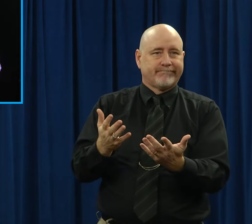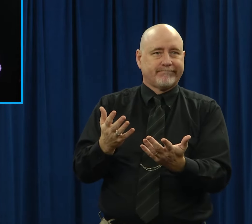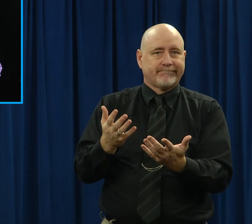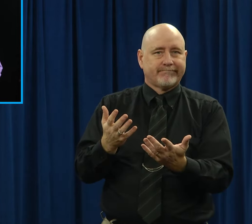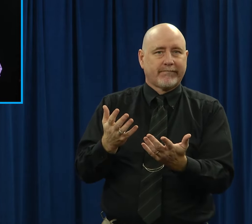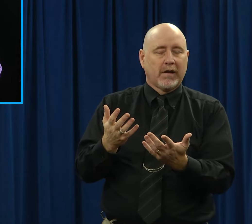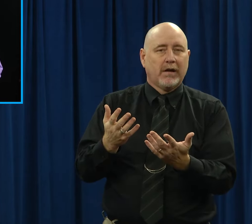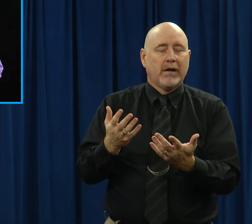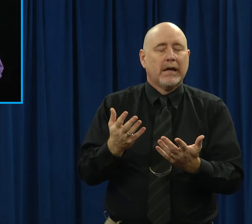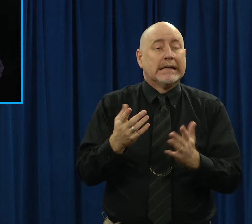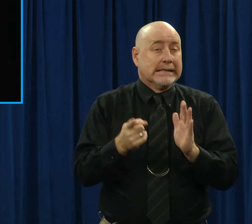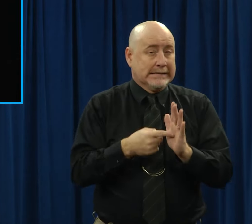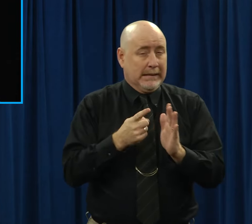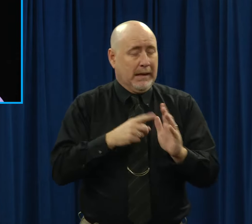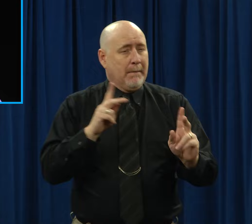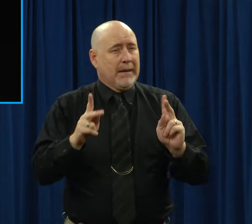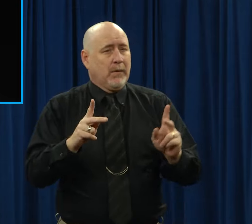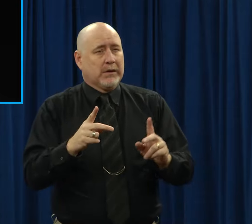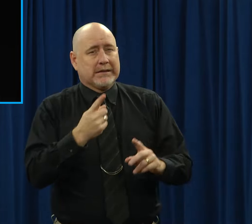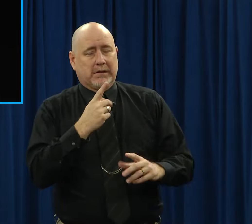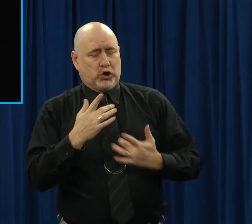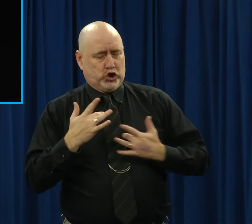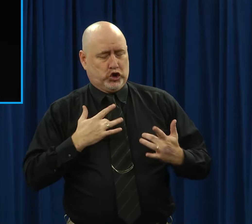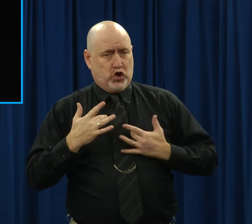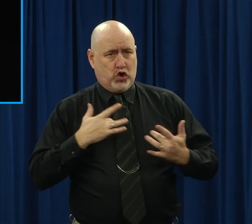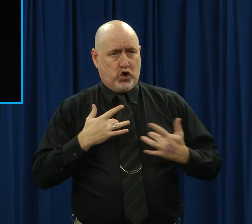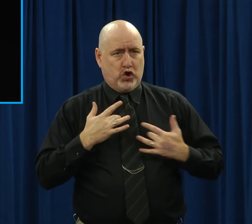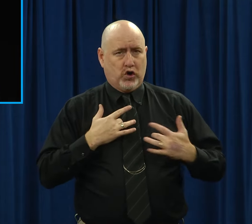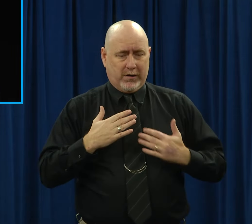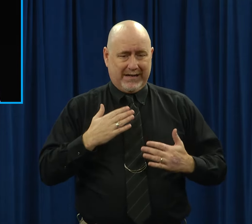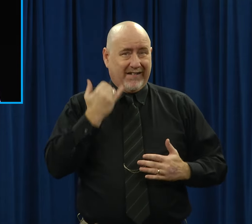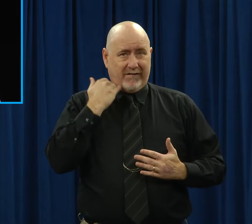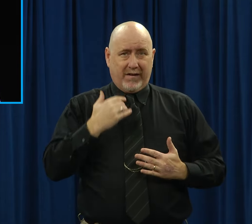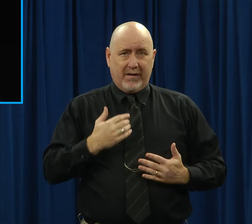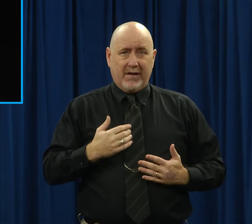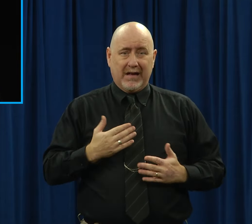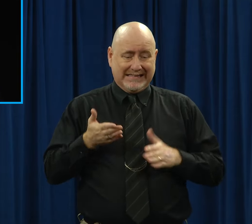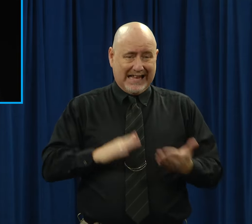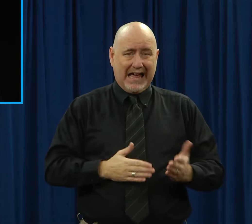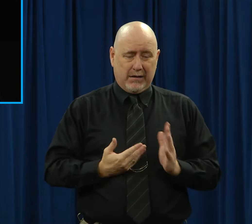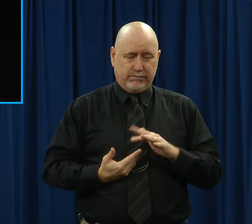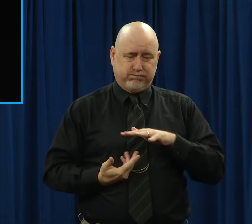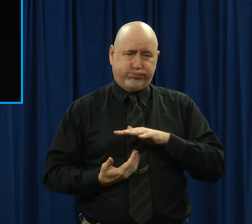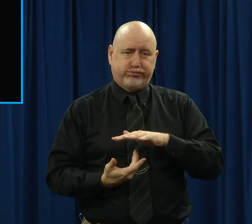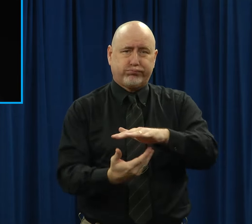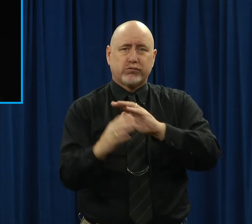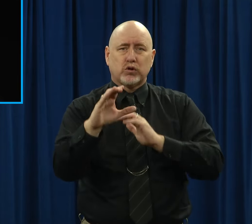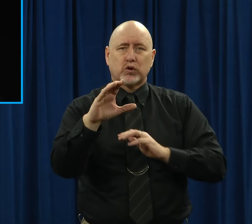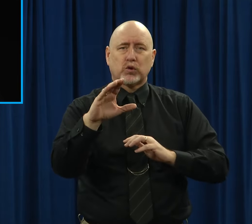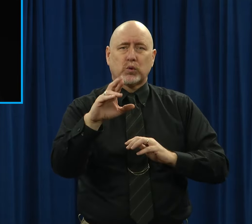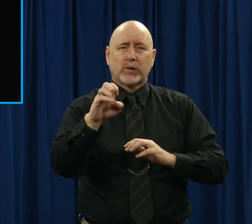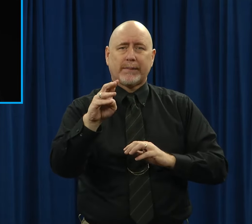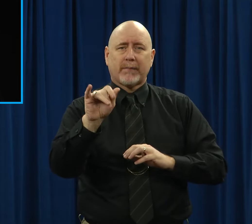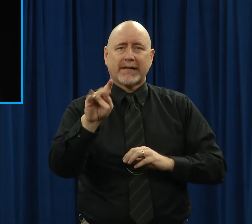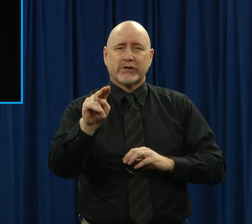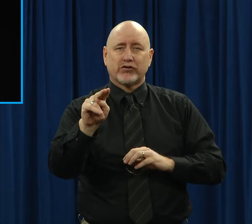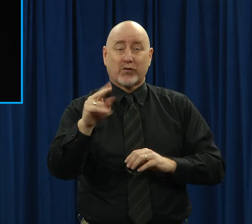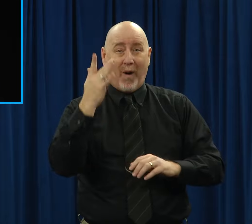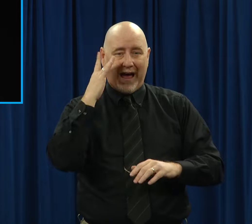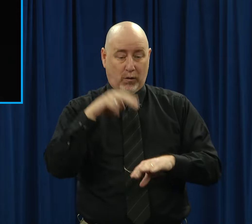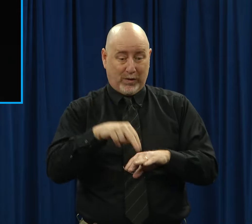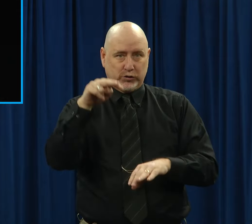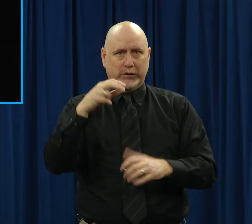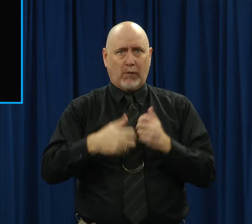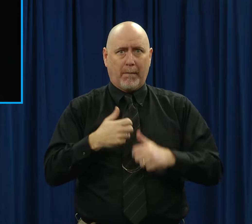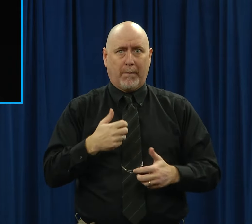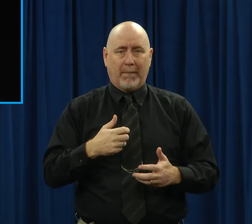want to use that term. You know, sometimes people will express concern about having their bodies cremated because they think that's going to pose a